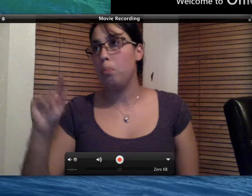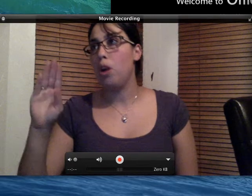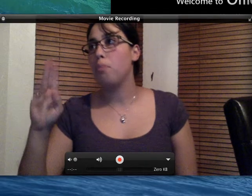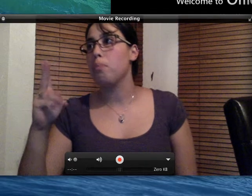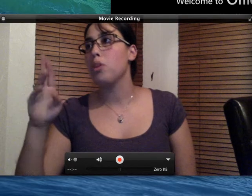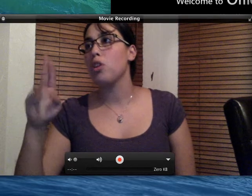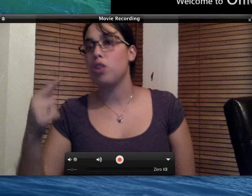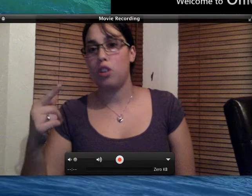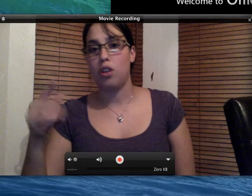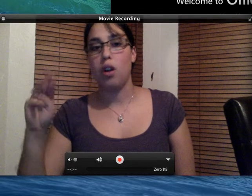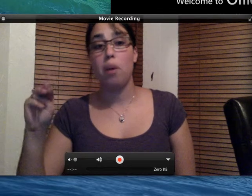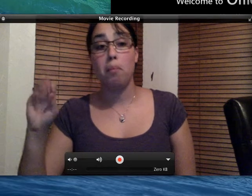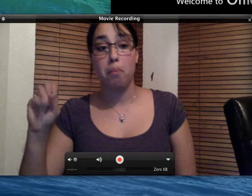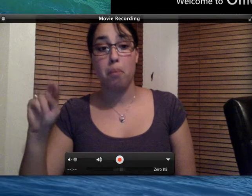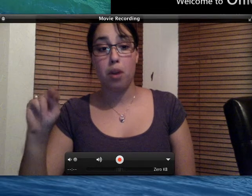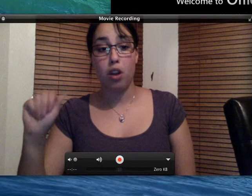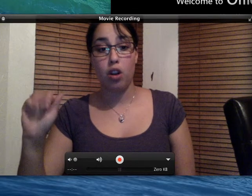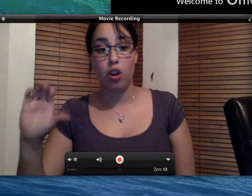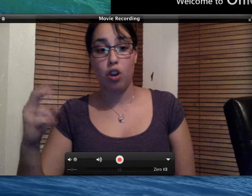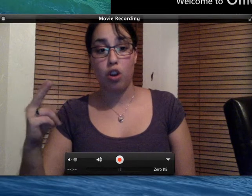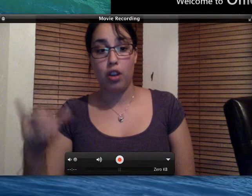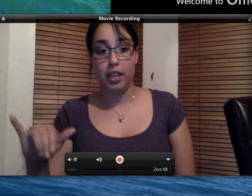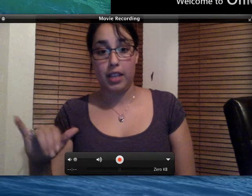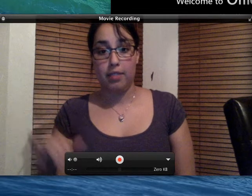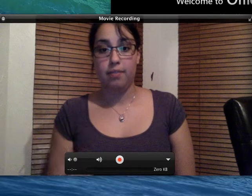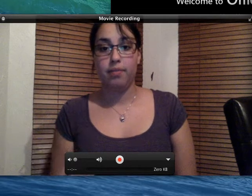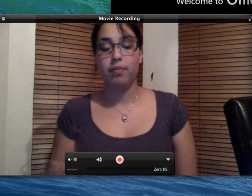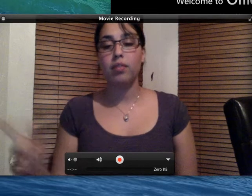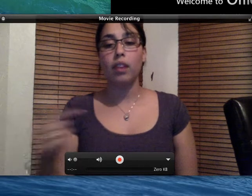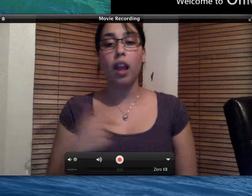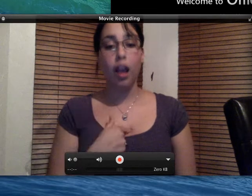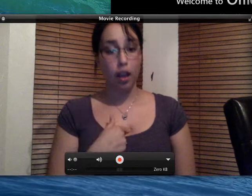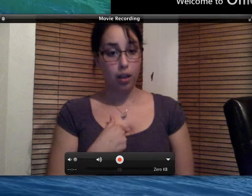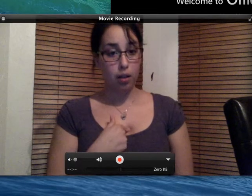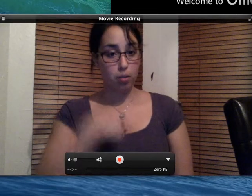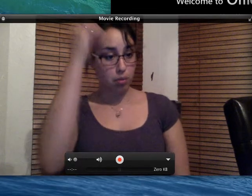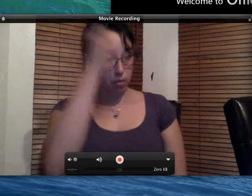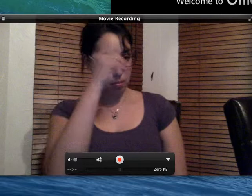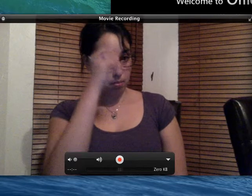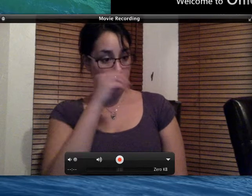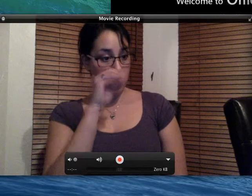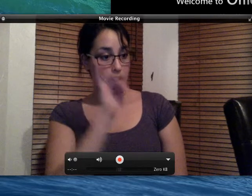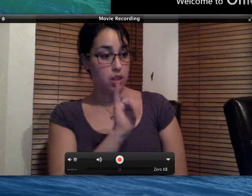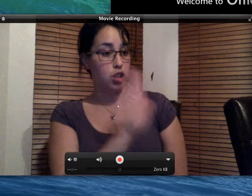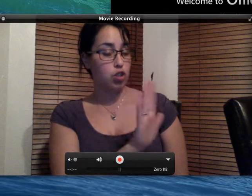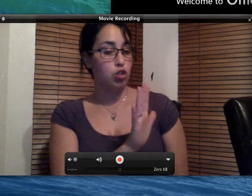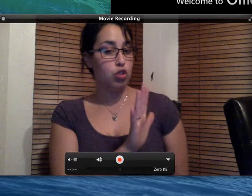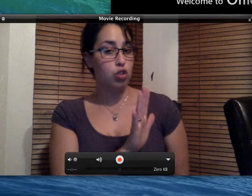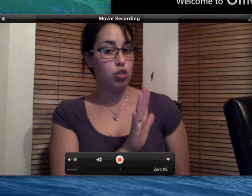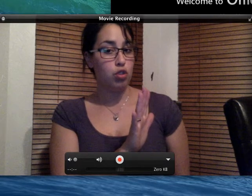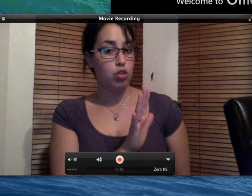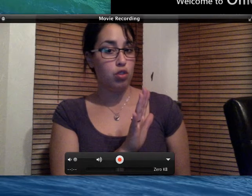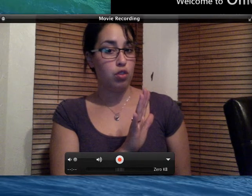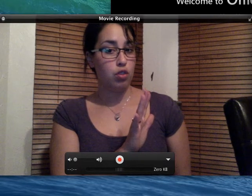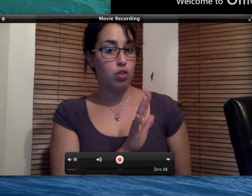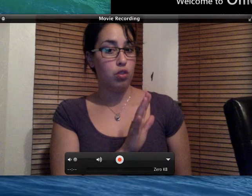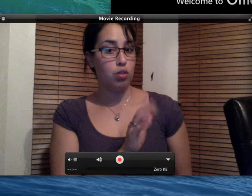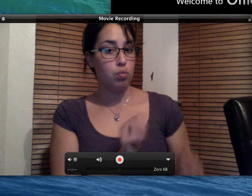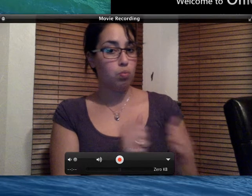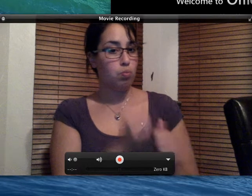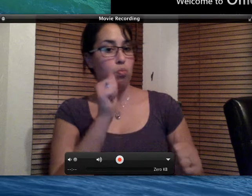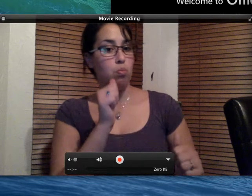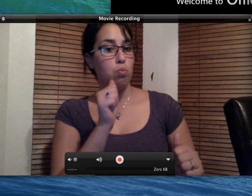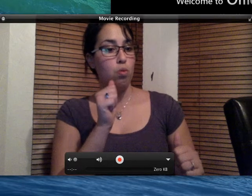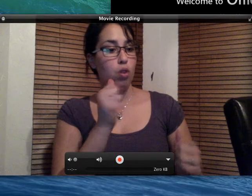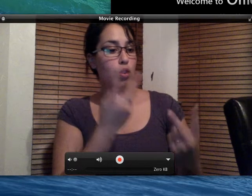physician said to her, I am of the opinion that the vulva of your most sacred majesty be titillated for some time prior to